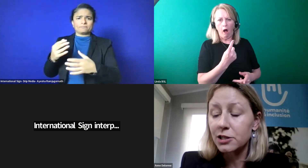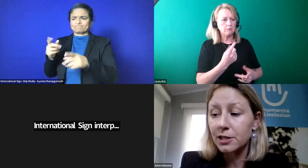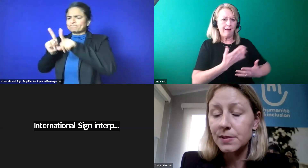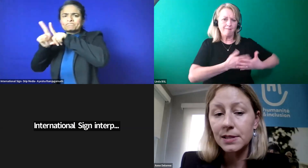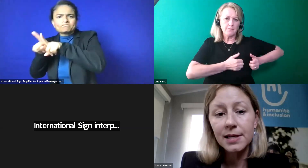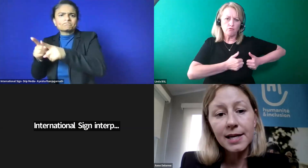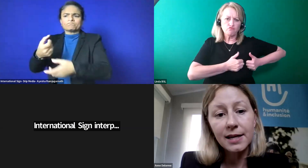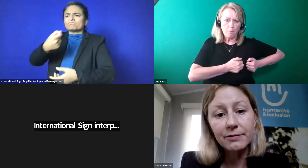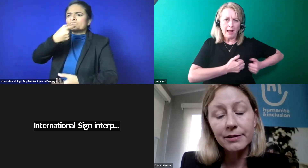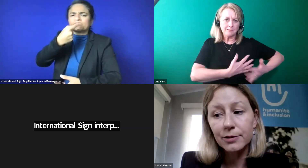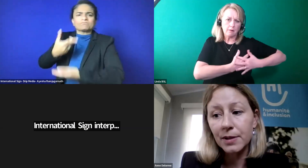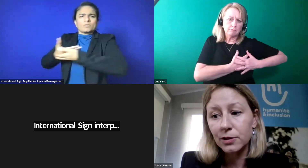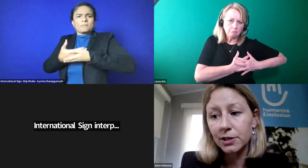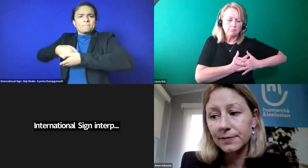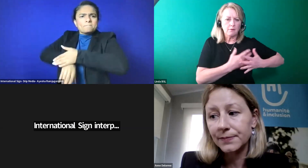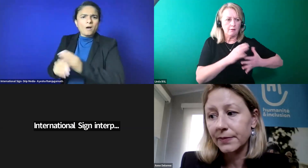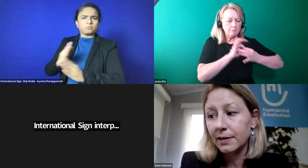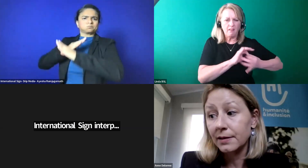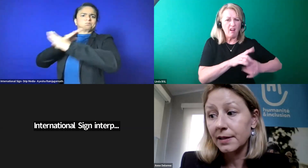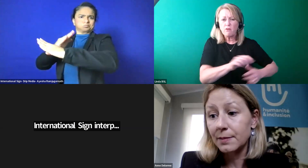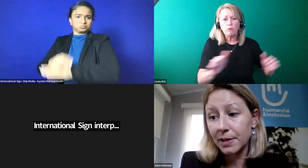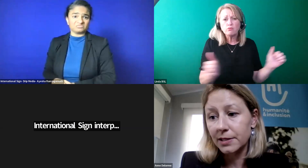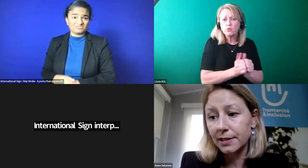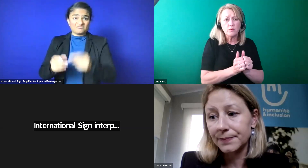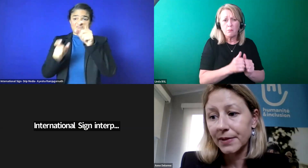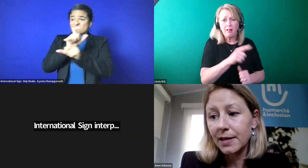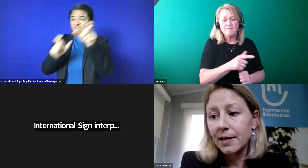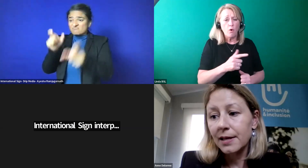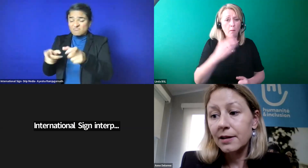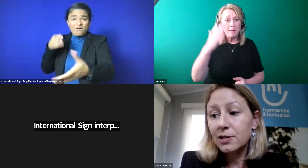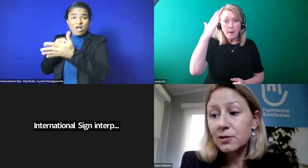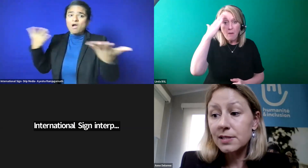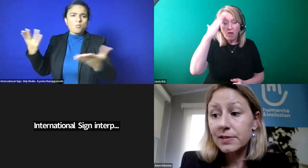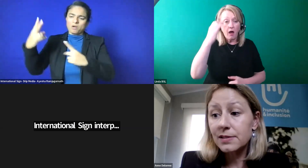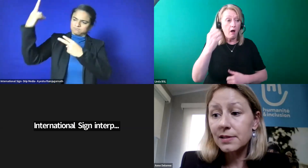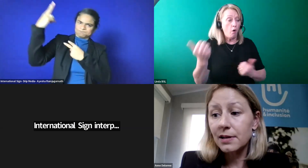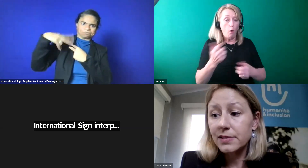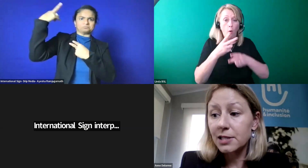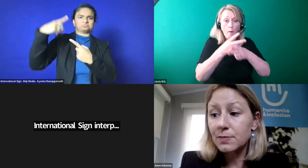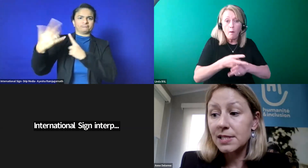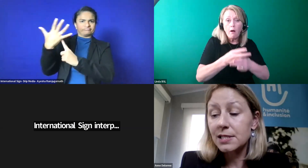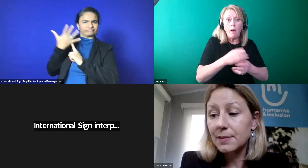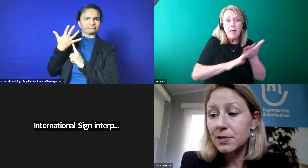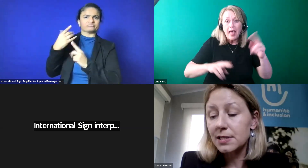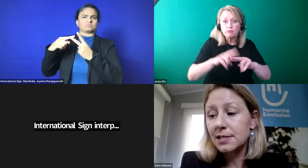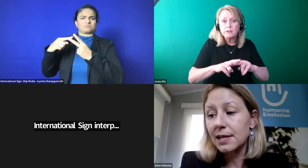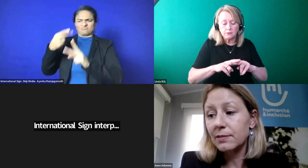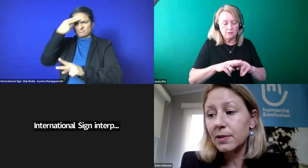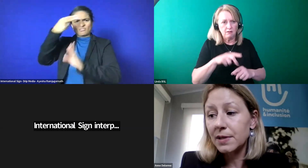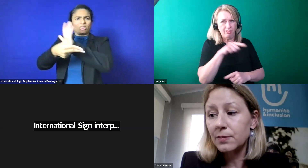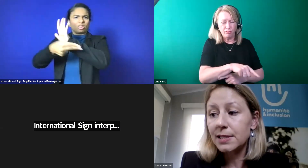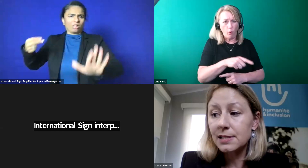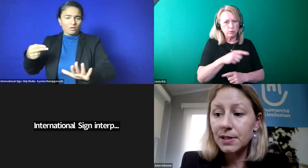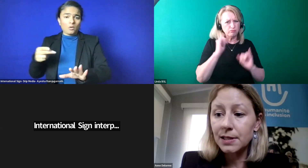romantic relationships, and unfit for motherhood and parenting. The consequences of such misconceptions is